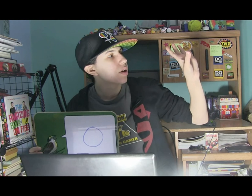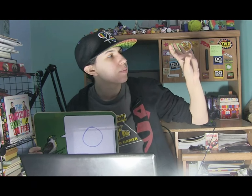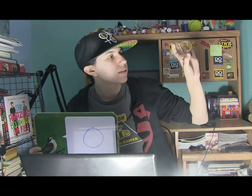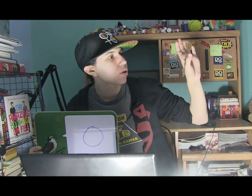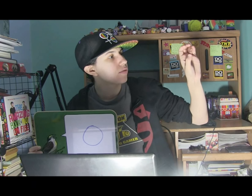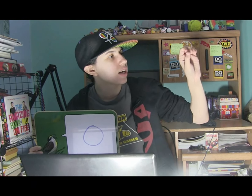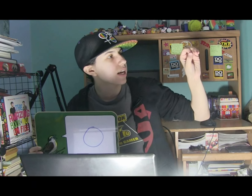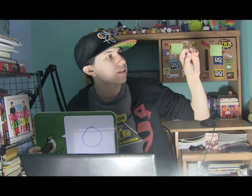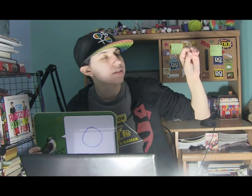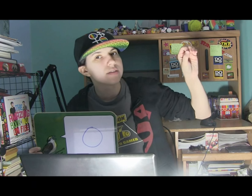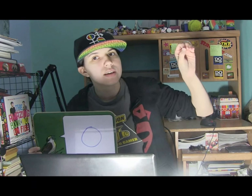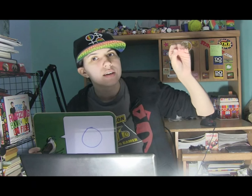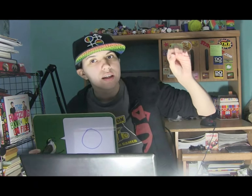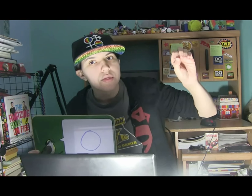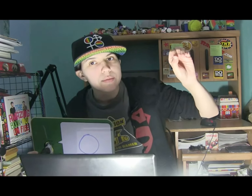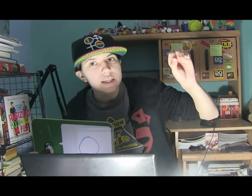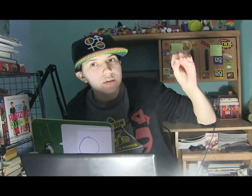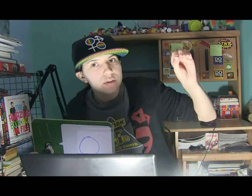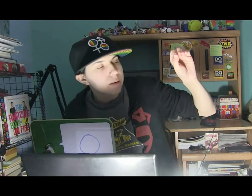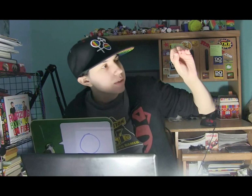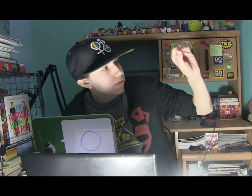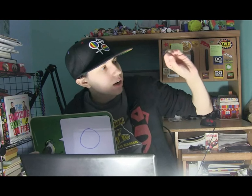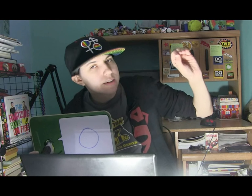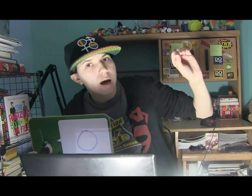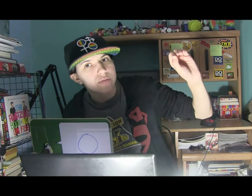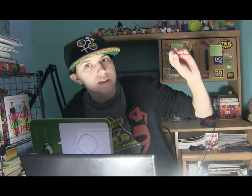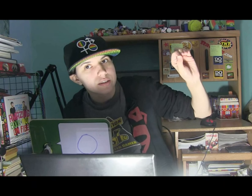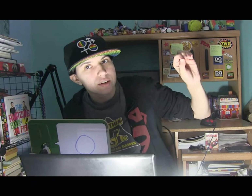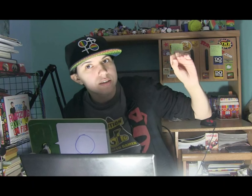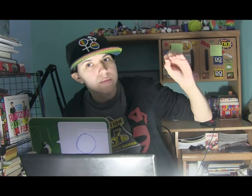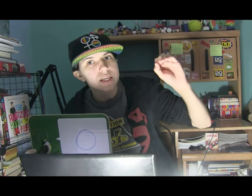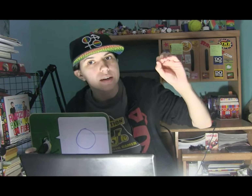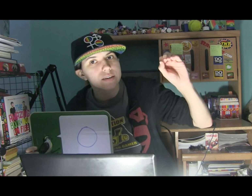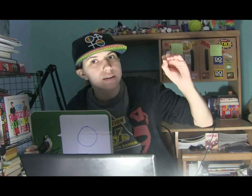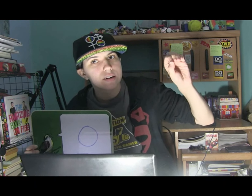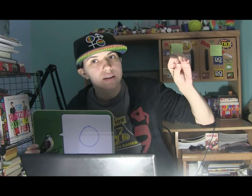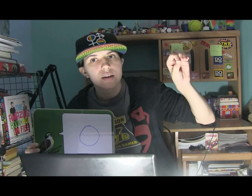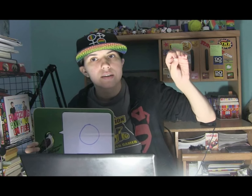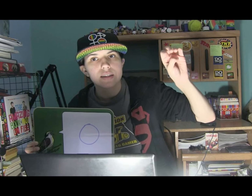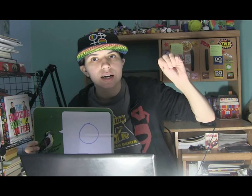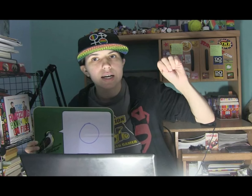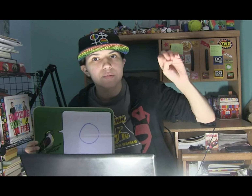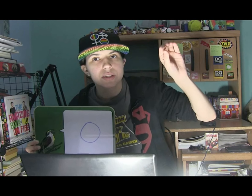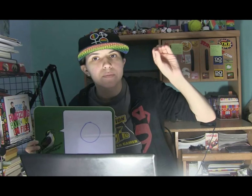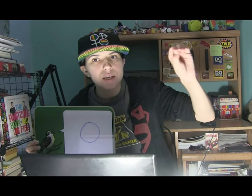is curved out, and them together come down on top of it to meet it. Not to hide it, but to meet